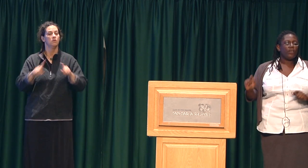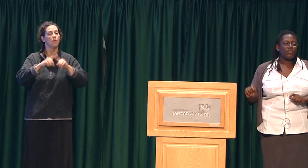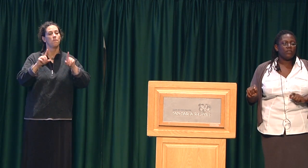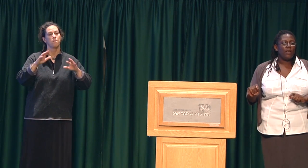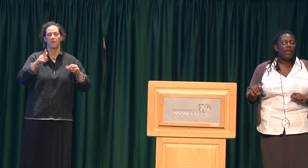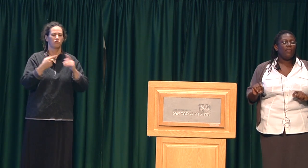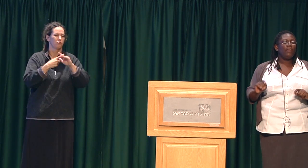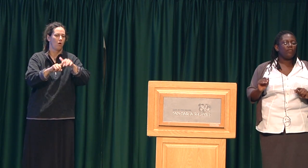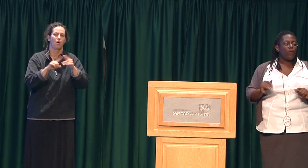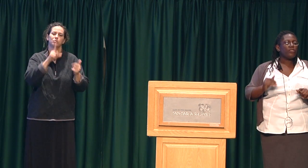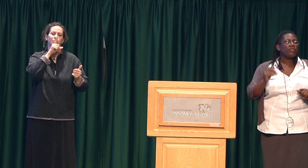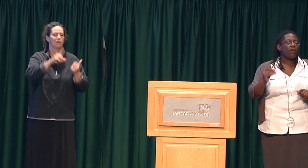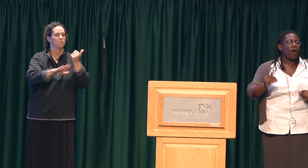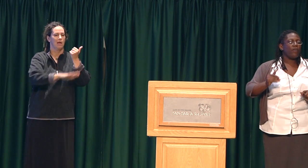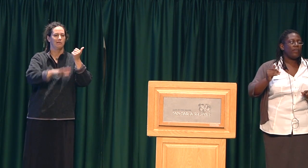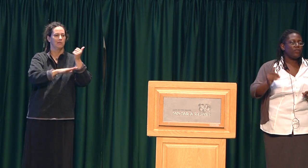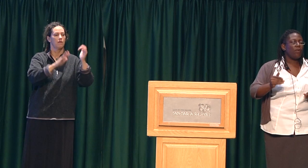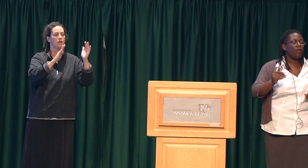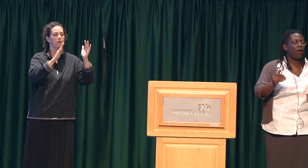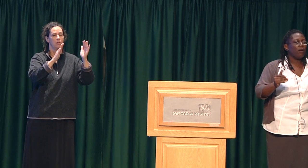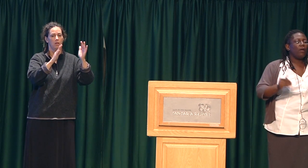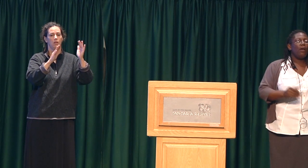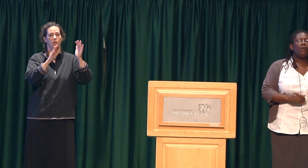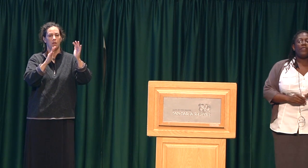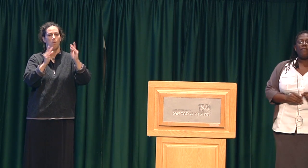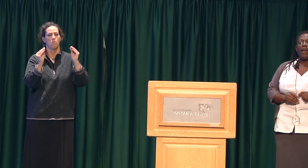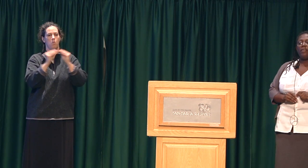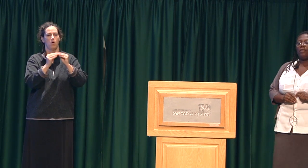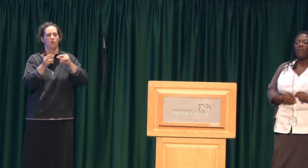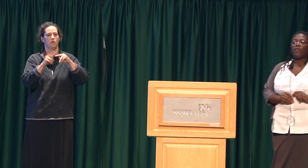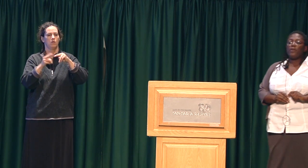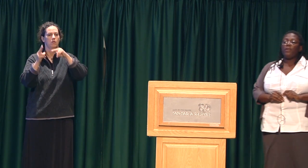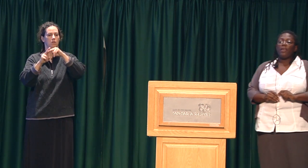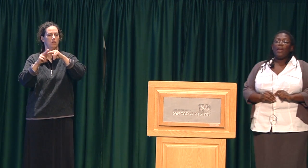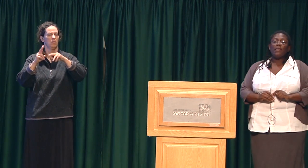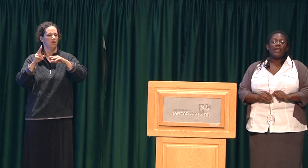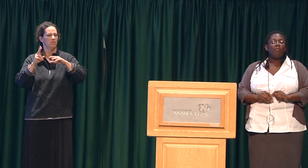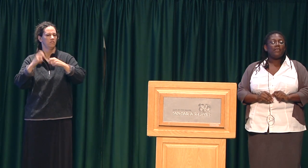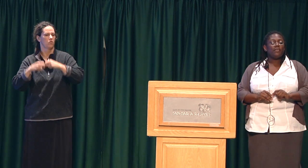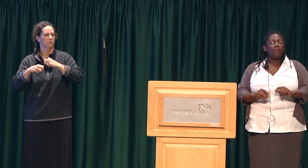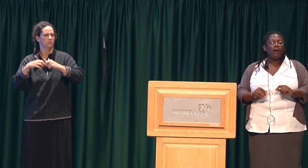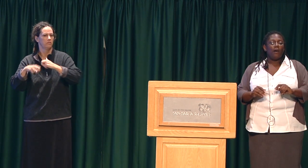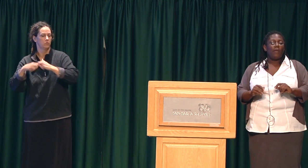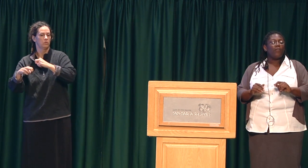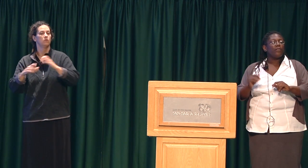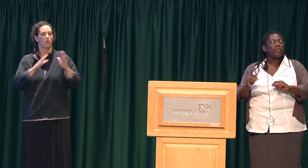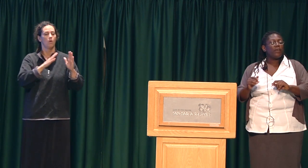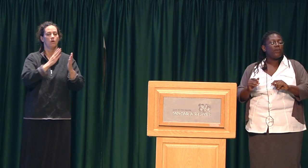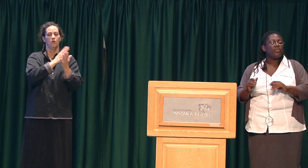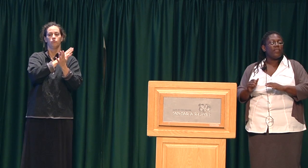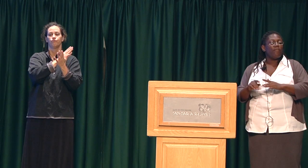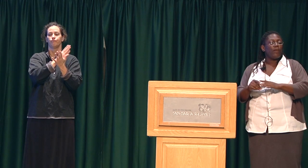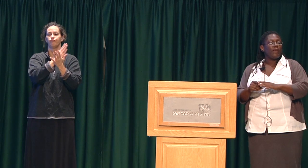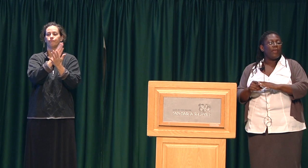basic questions. And then the questions get harder as you go along. What they found in the deaf community is they missed some health